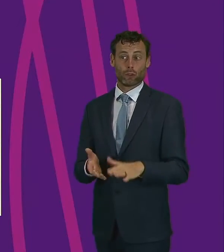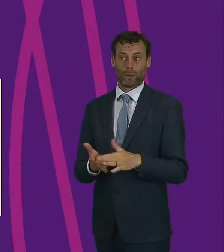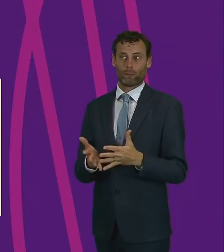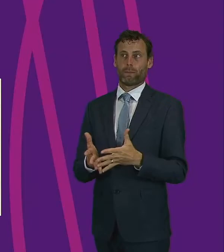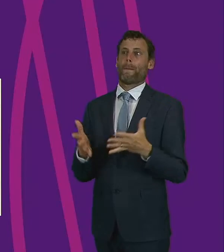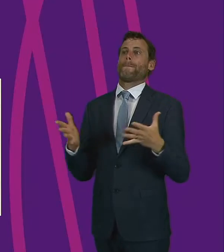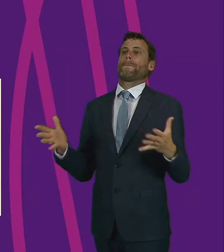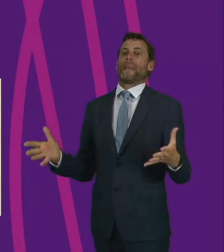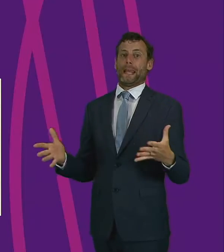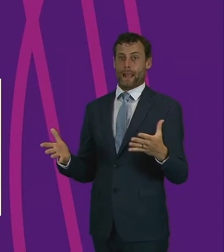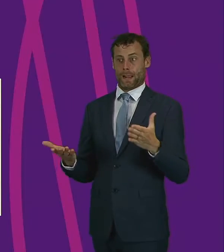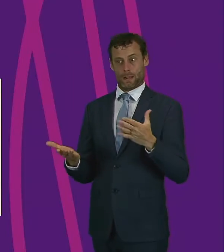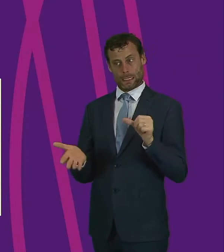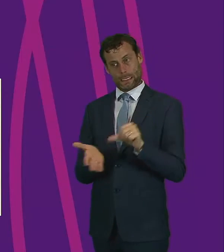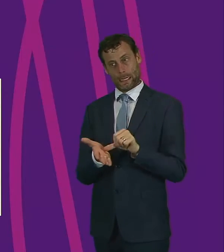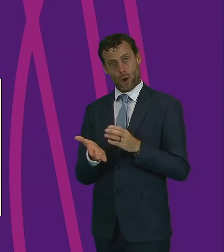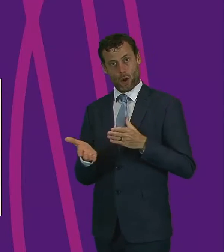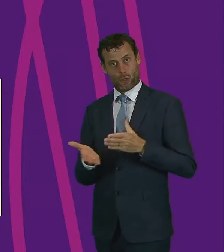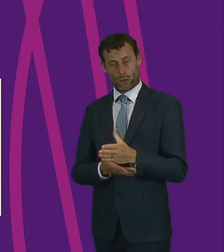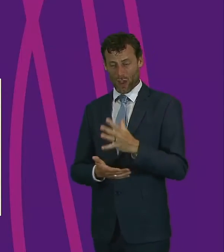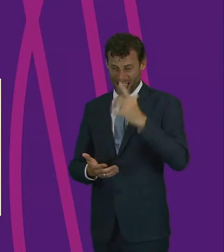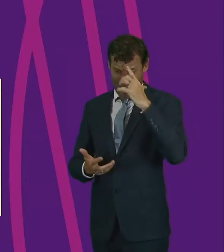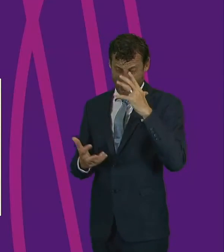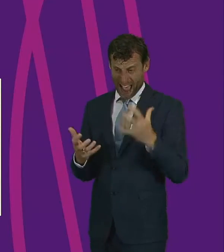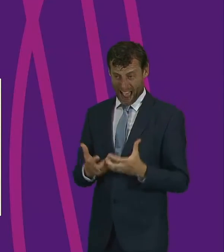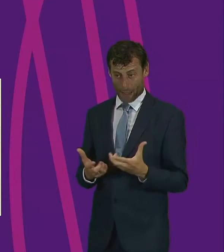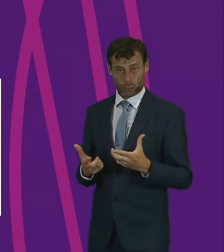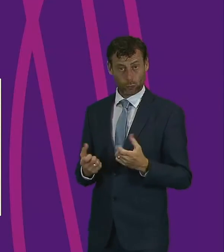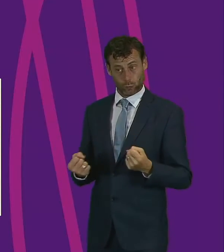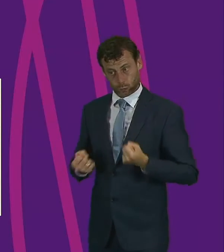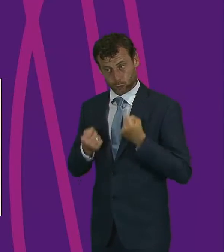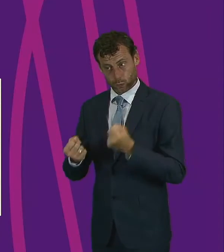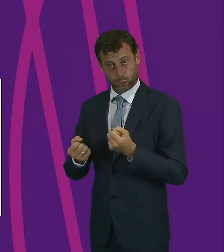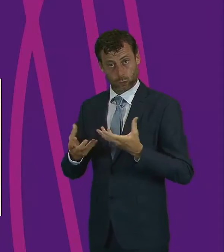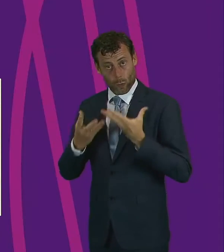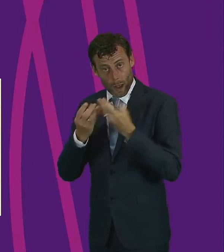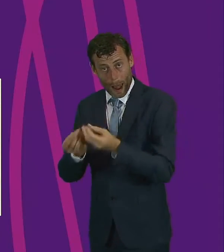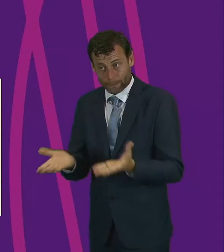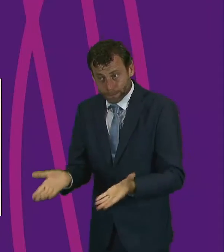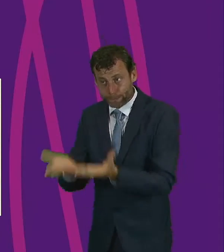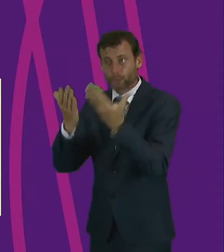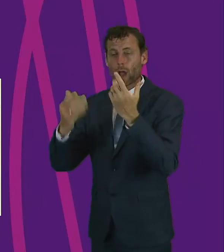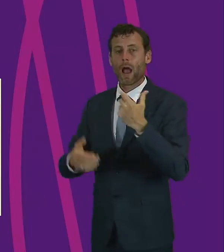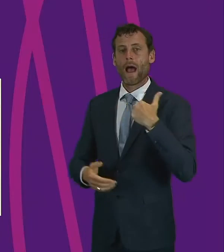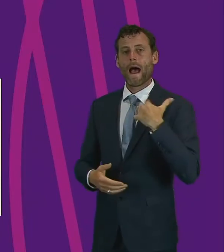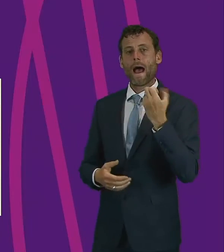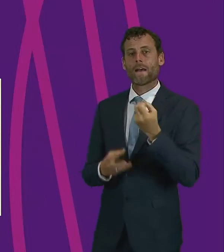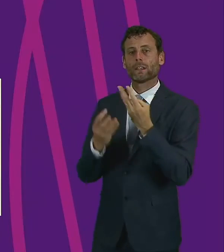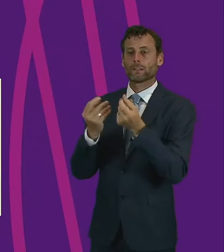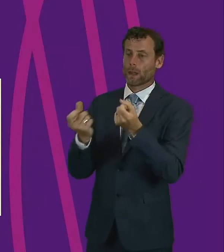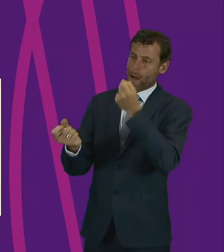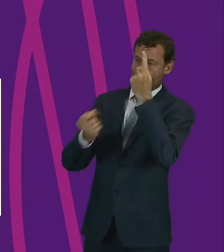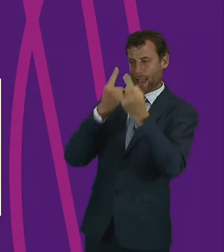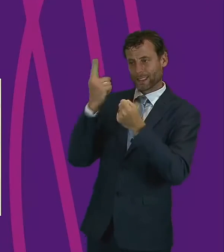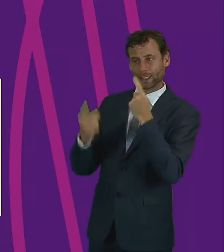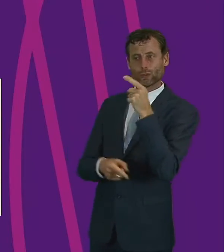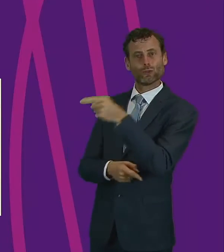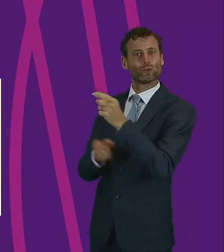too must be the scale of our response. Let me make a few suggestions to the Cabinet Secretary. I know she likes them as well as